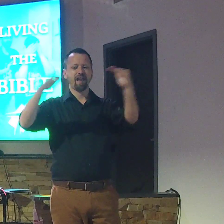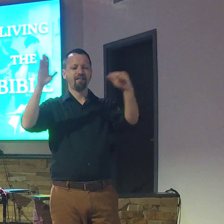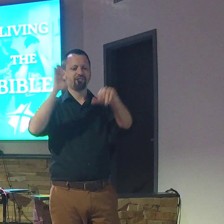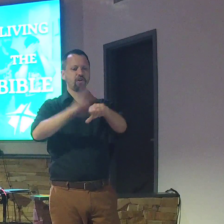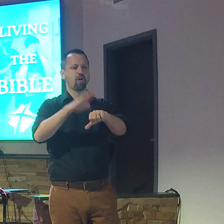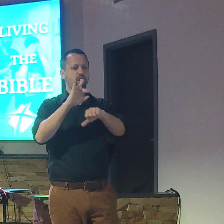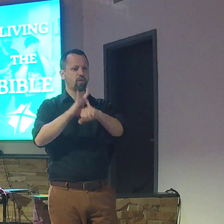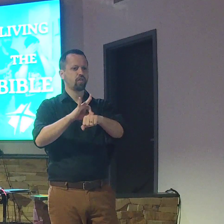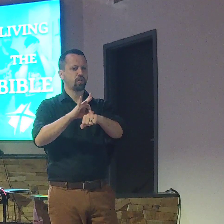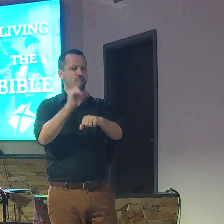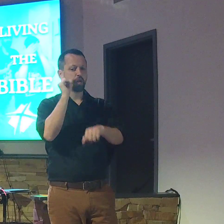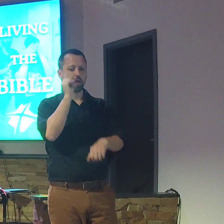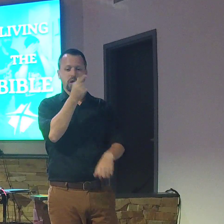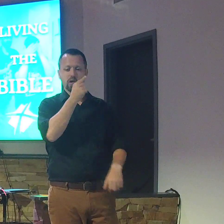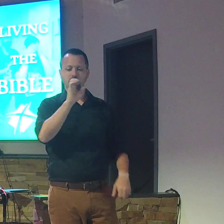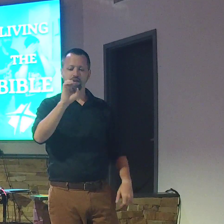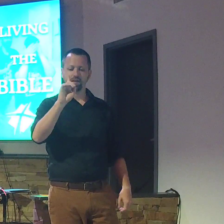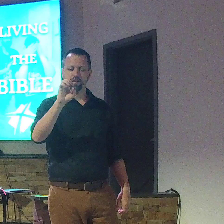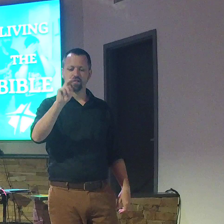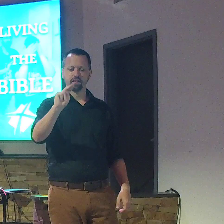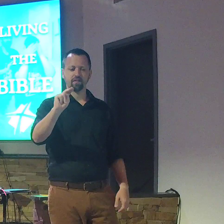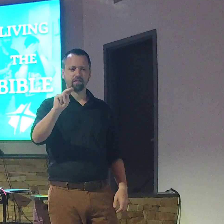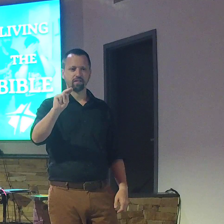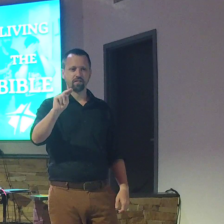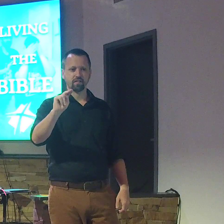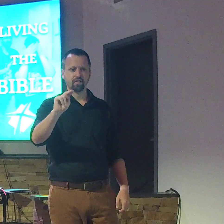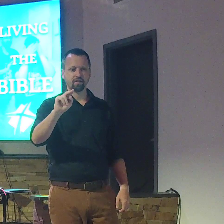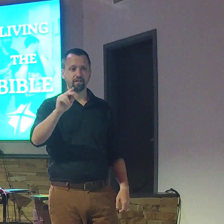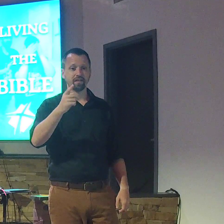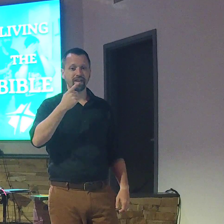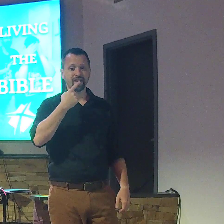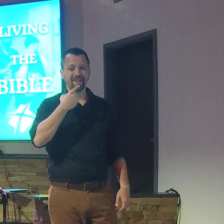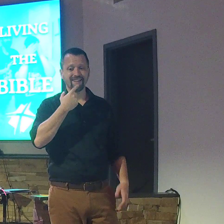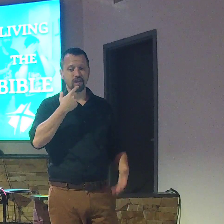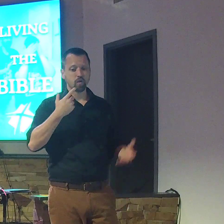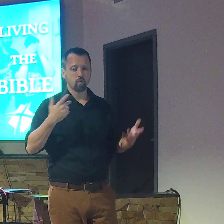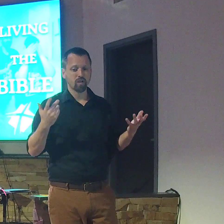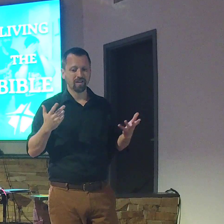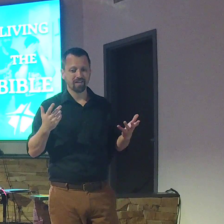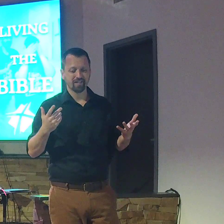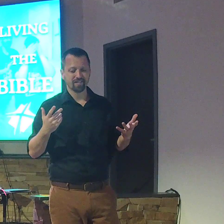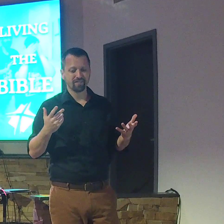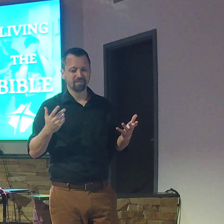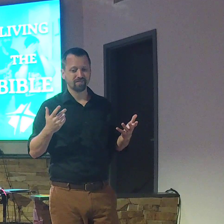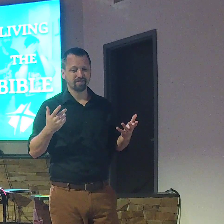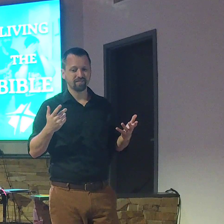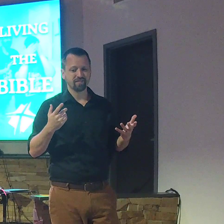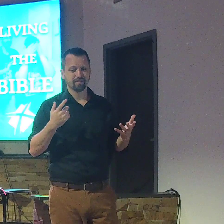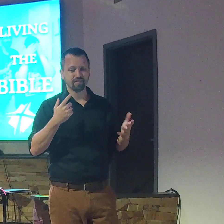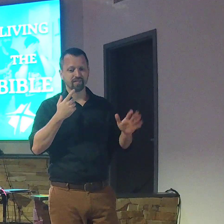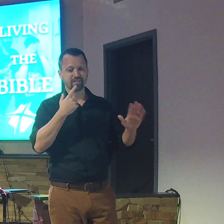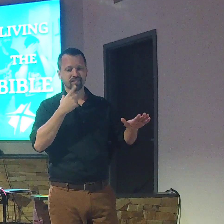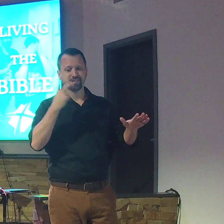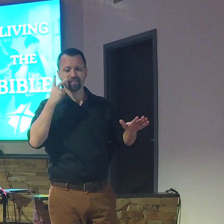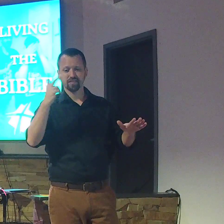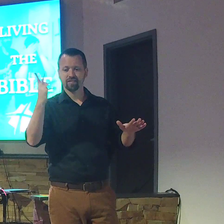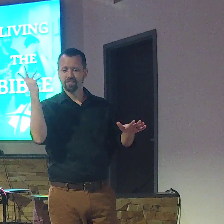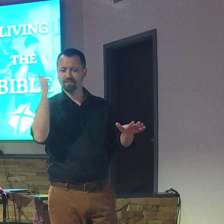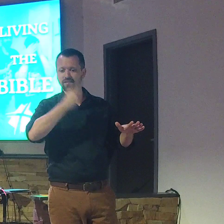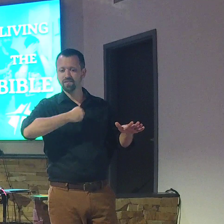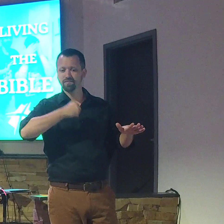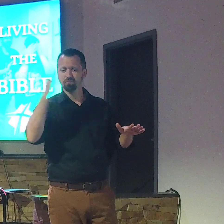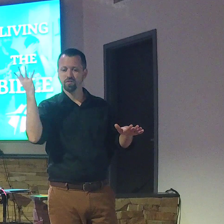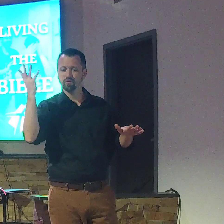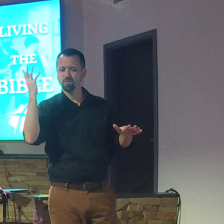the Garden of Eden. And he said these words to them. He said, look at this beautiful garden I've given